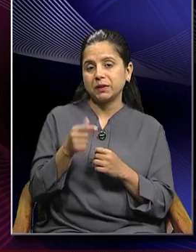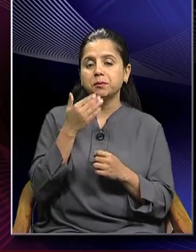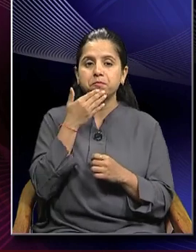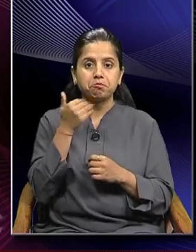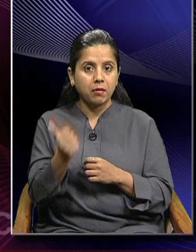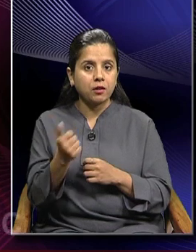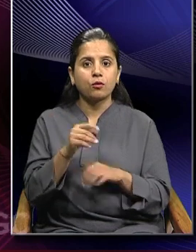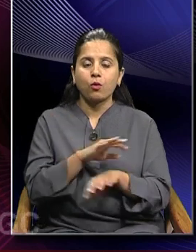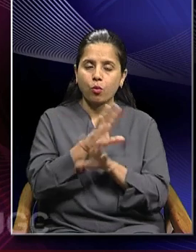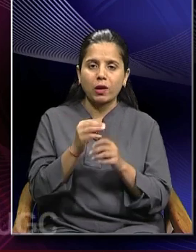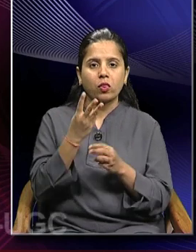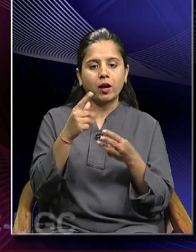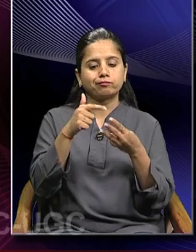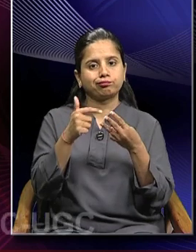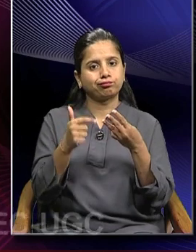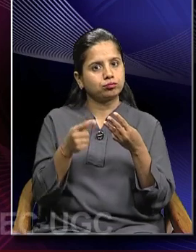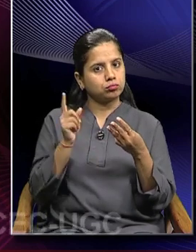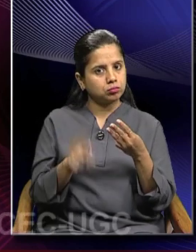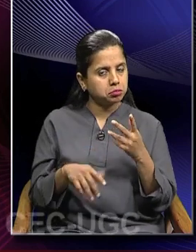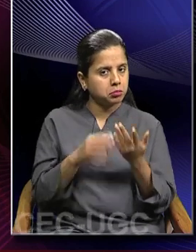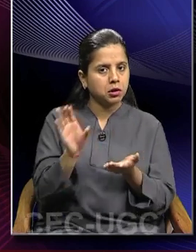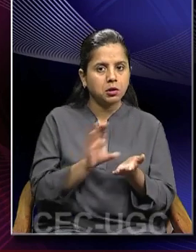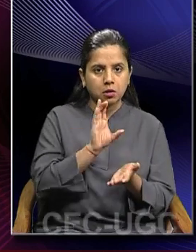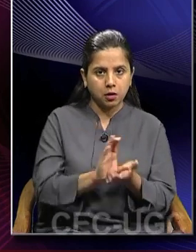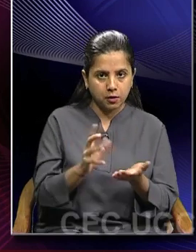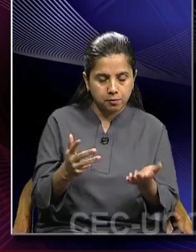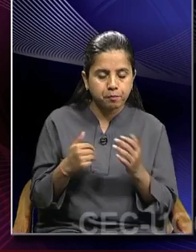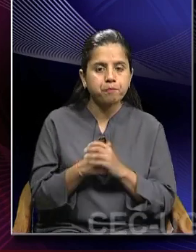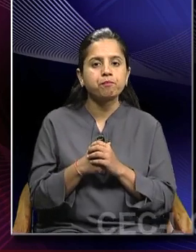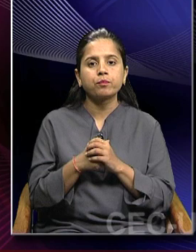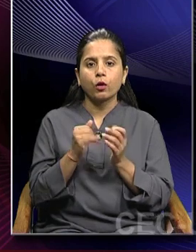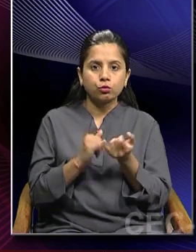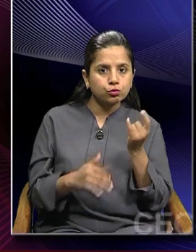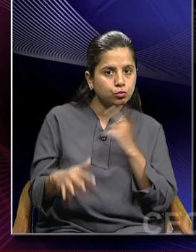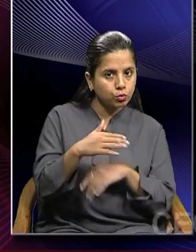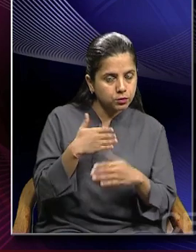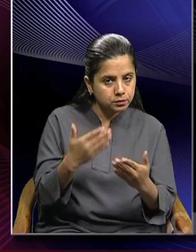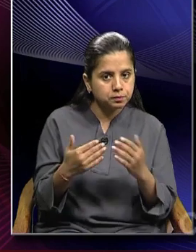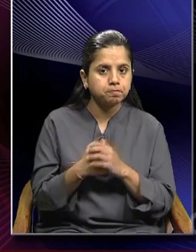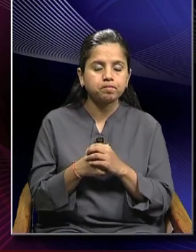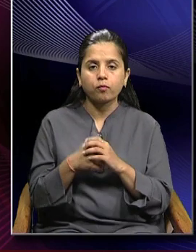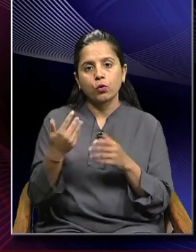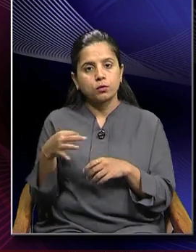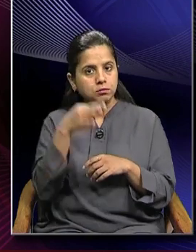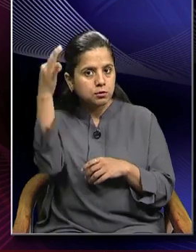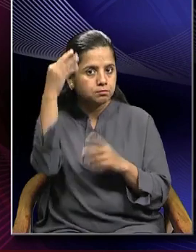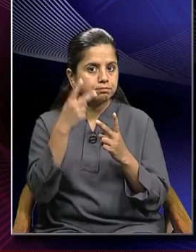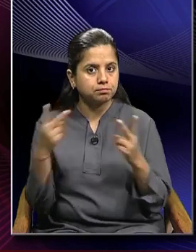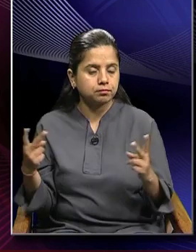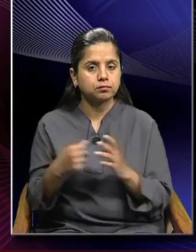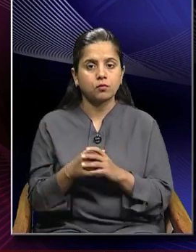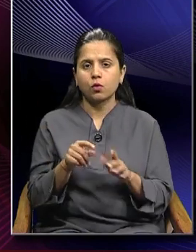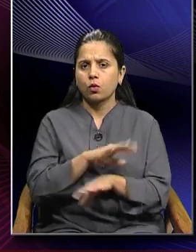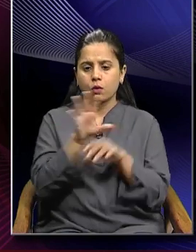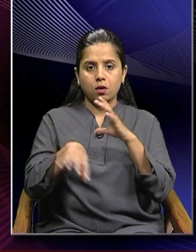out of all three isms, be it capitalism, be it socialism or be it spiritualism. So out